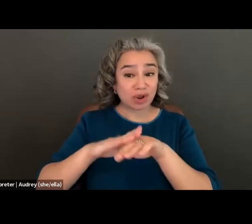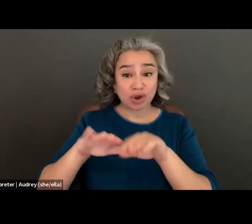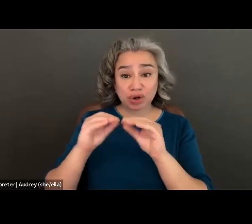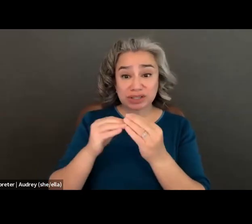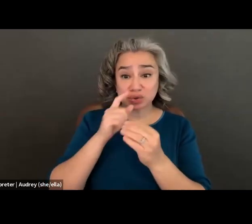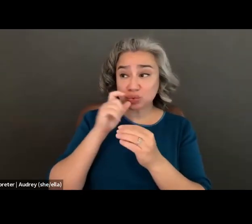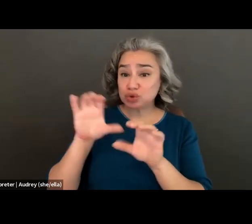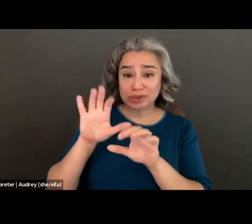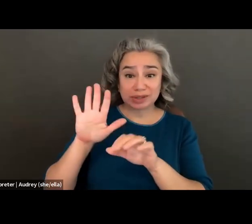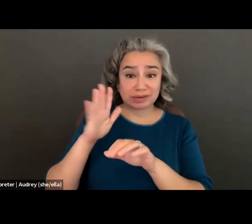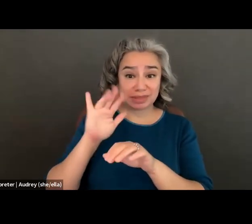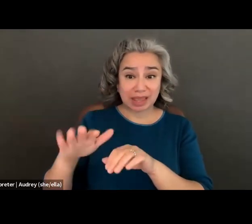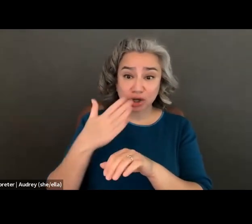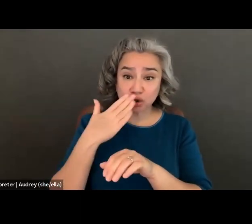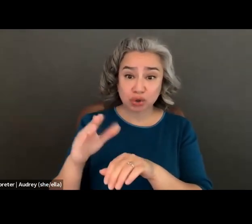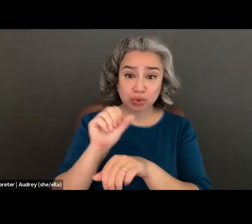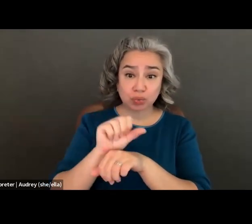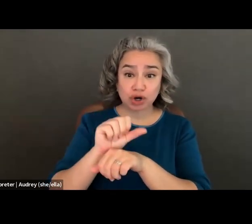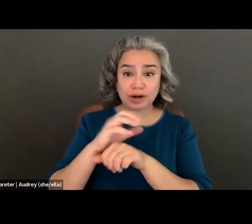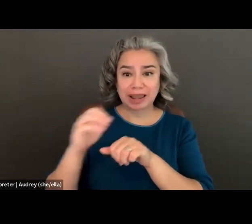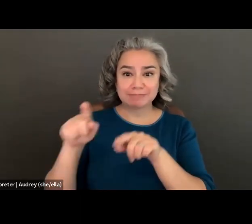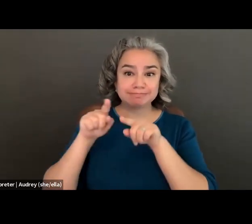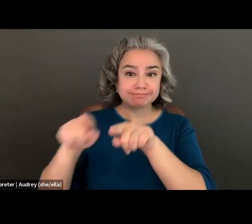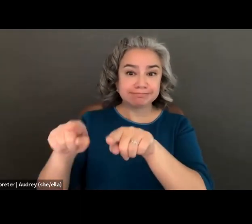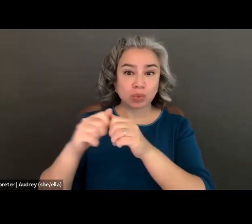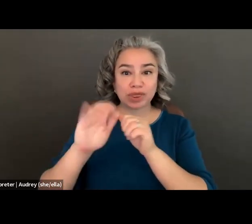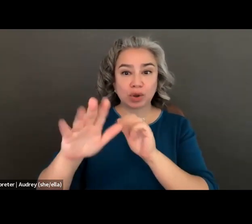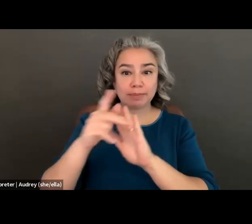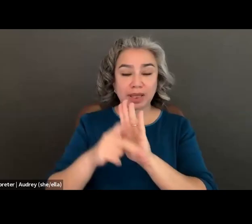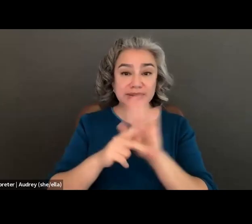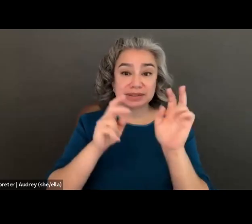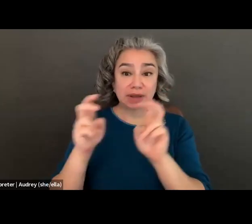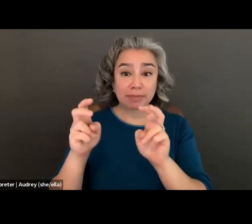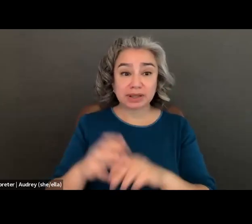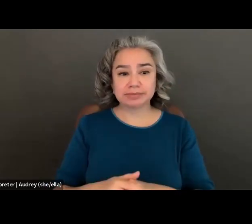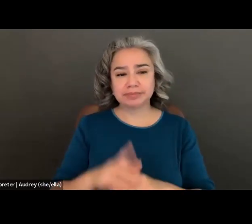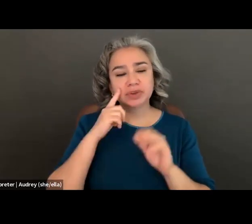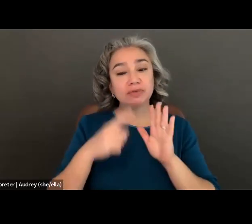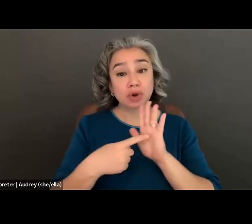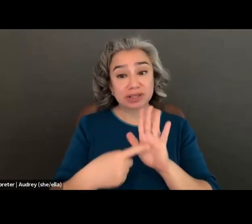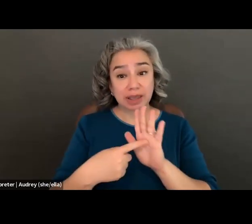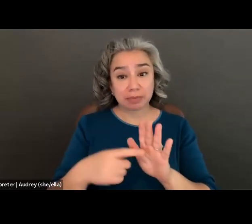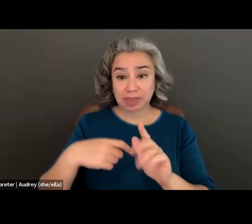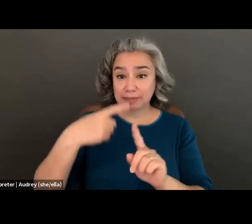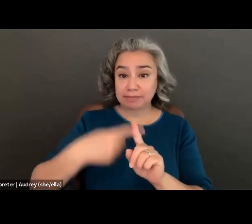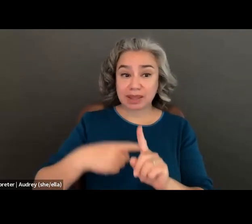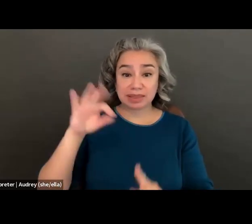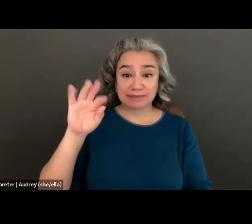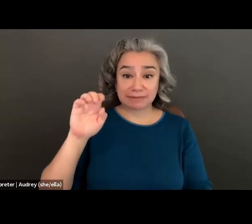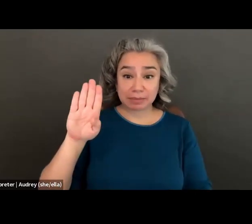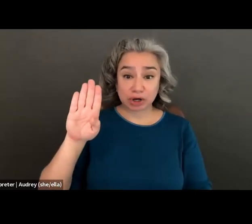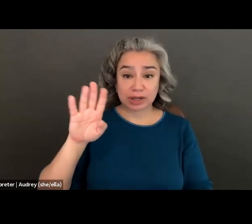and aligning with your policy topics. For example, during the month of February,